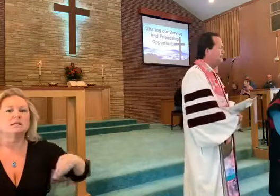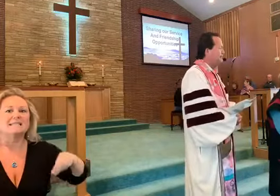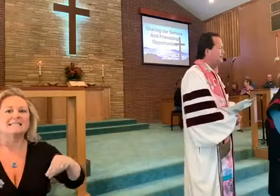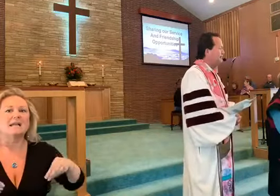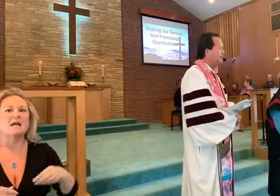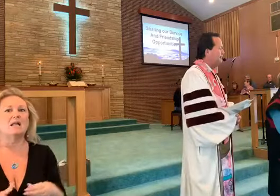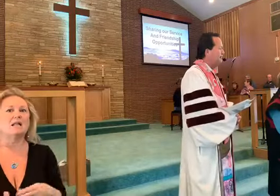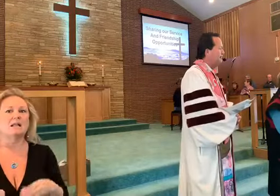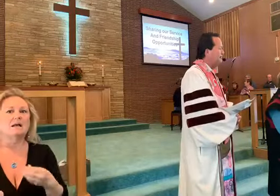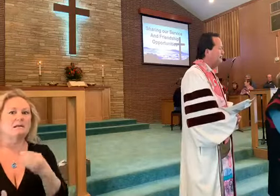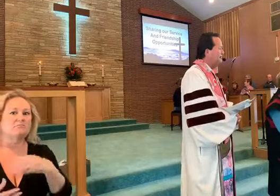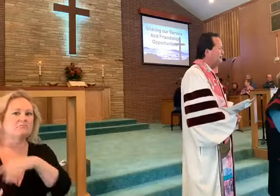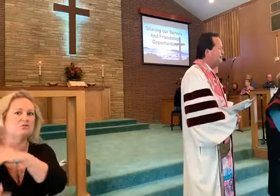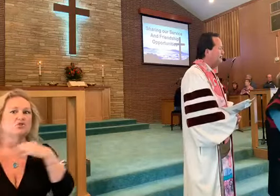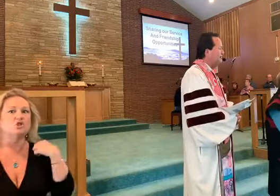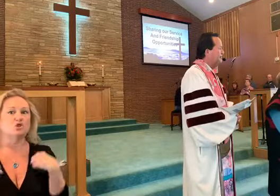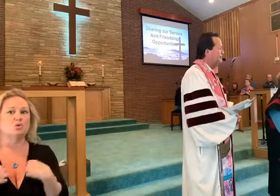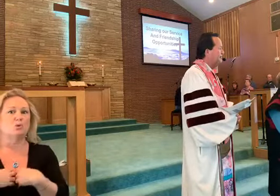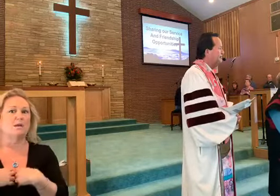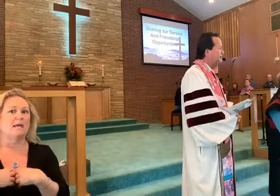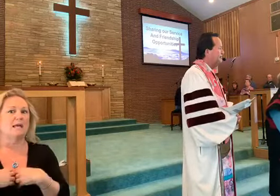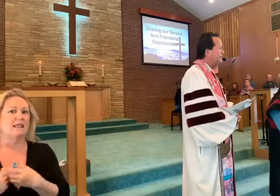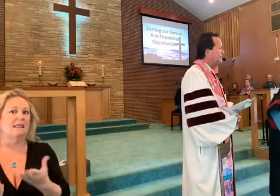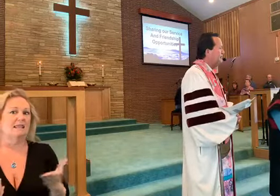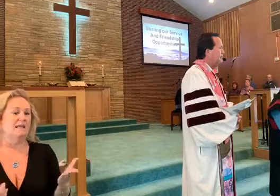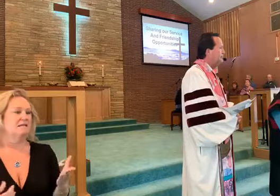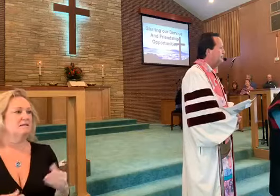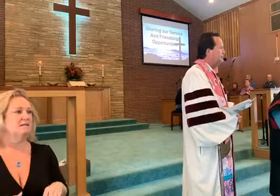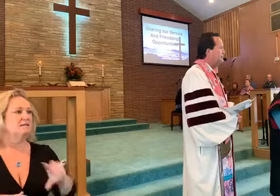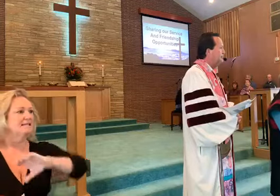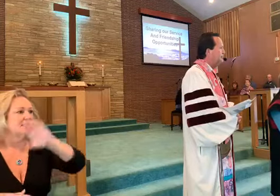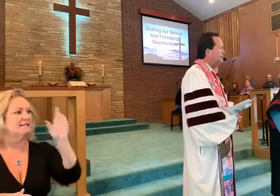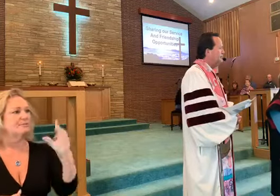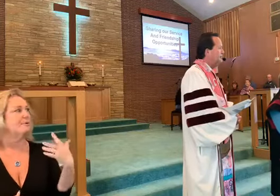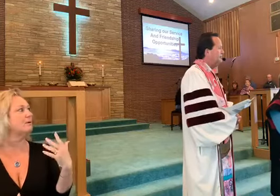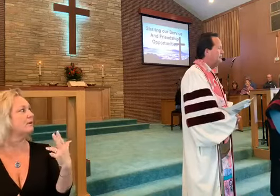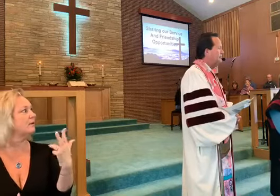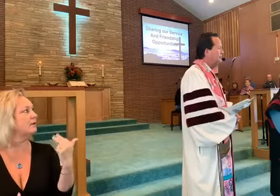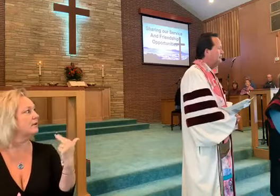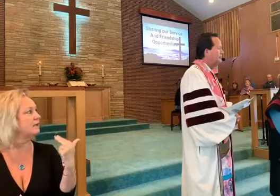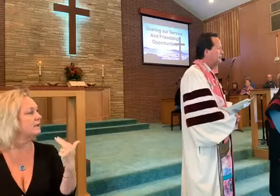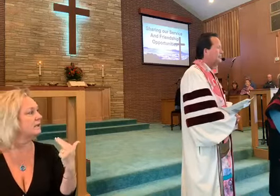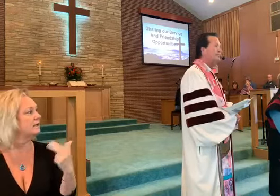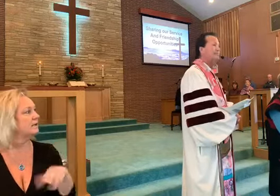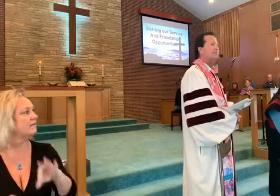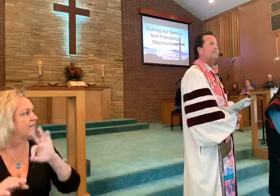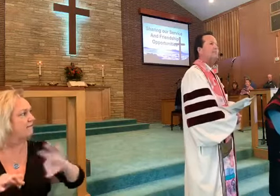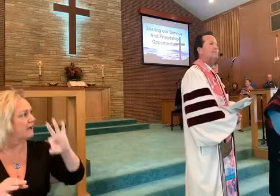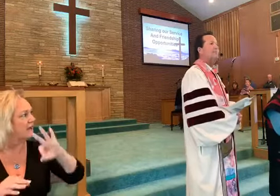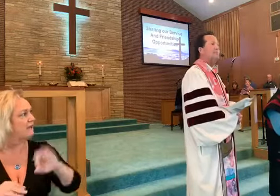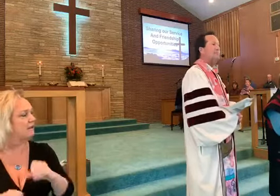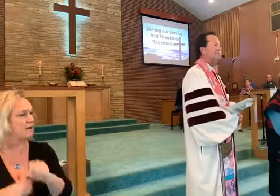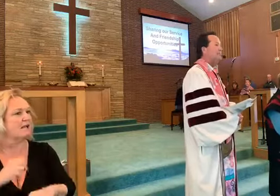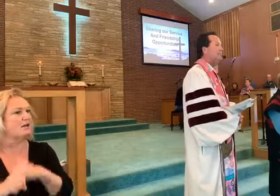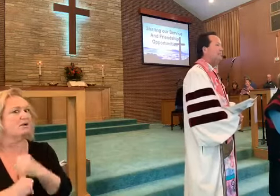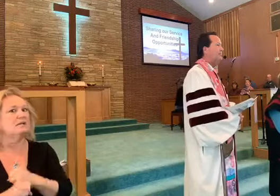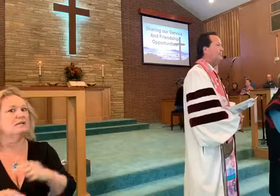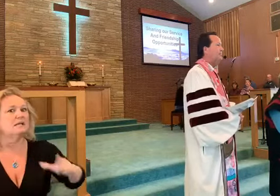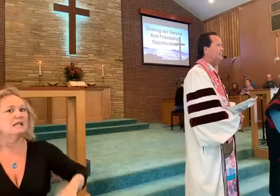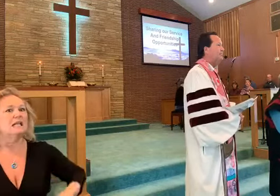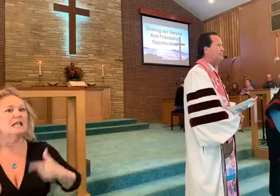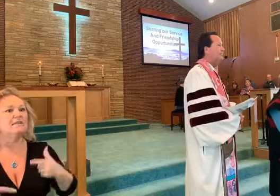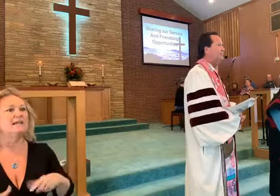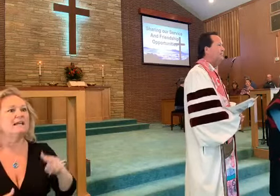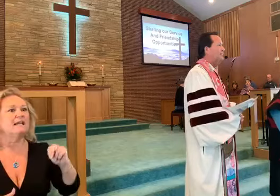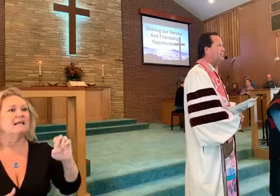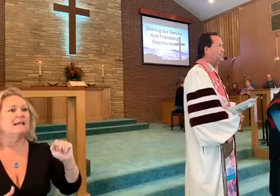displaying. And then on December 13th, which is also a Friday, their annual Living Knit Nativity. That